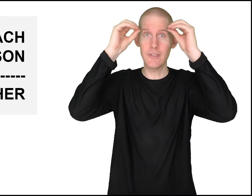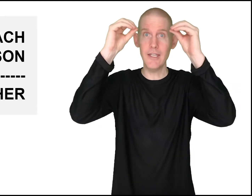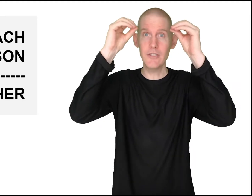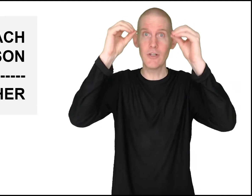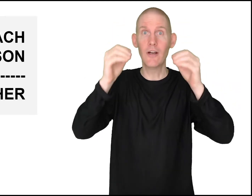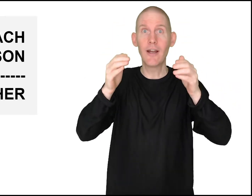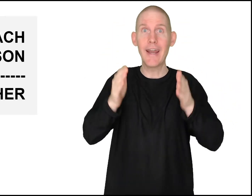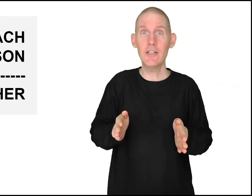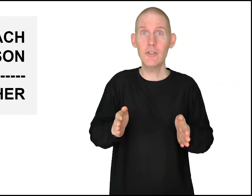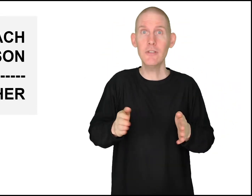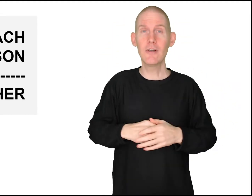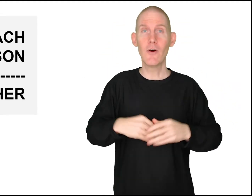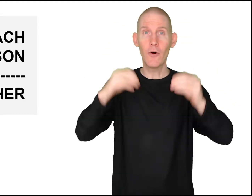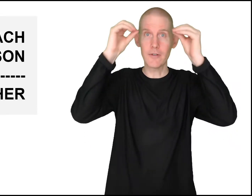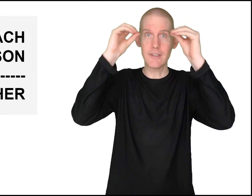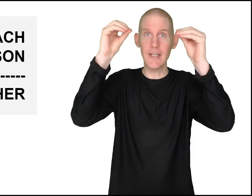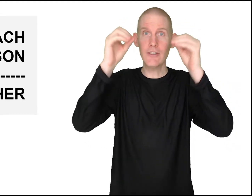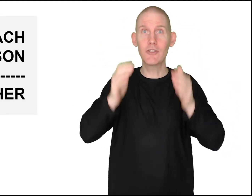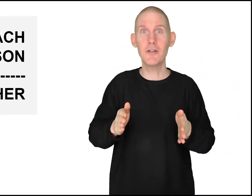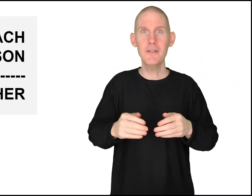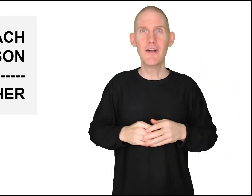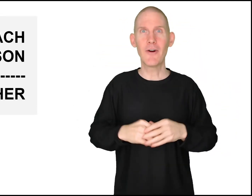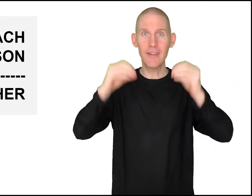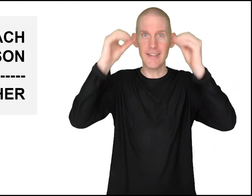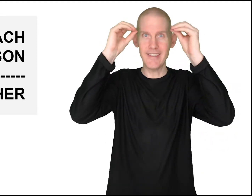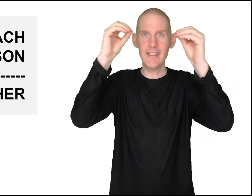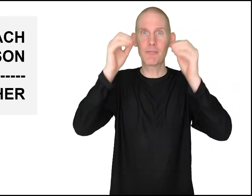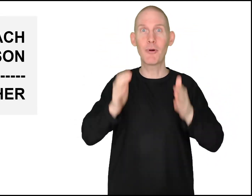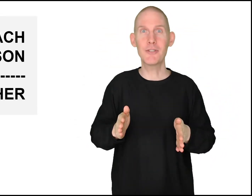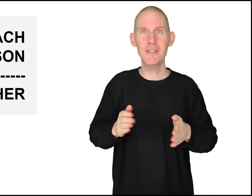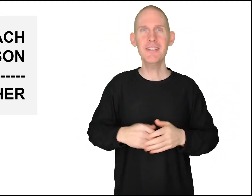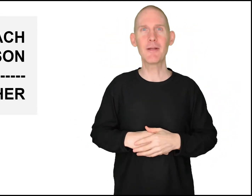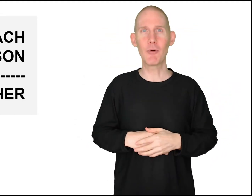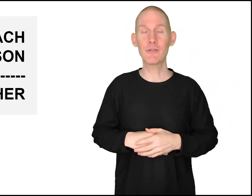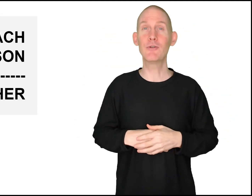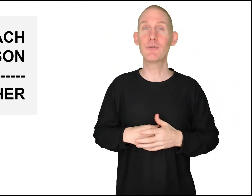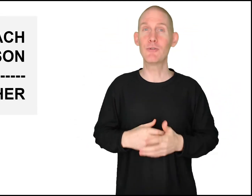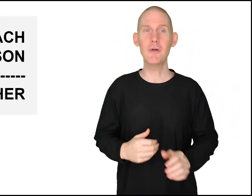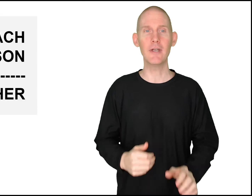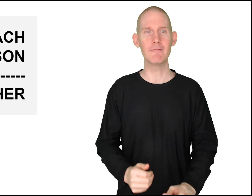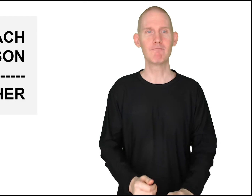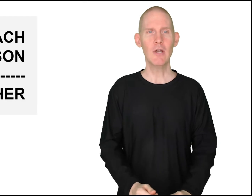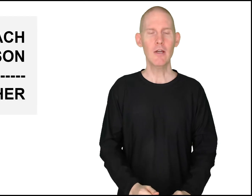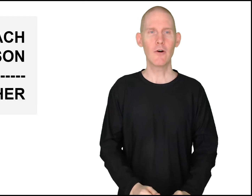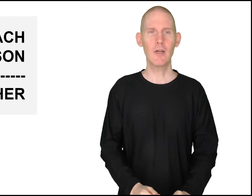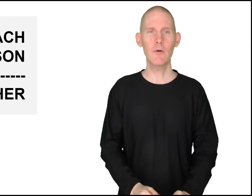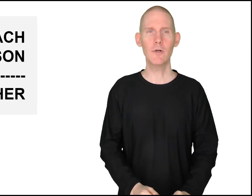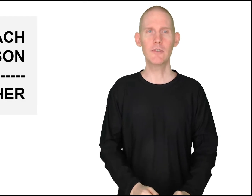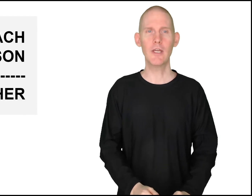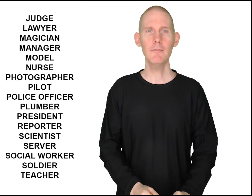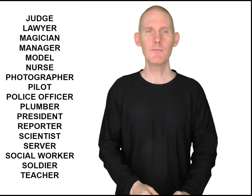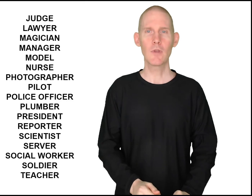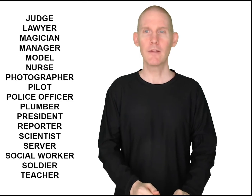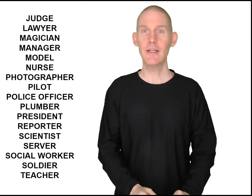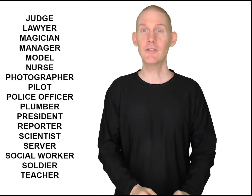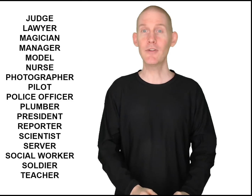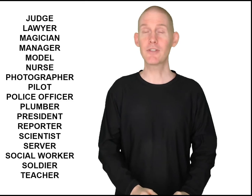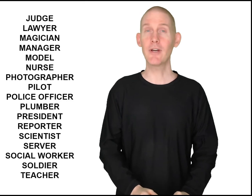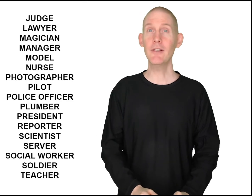teach agent or teacher, or the teach person, the person who's doing it. Okay, once again, these are the signs we're